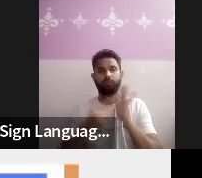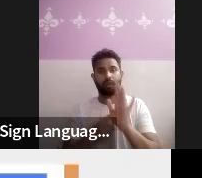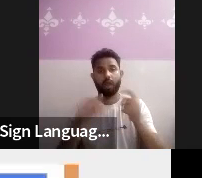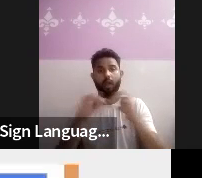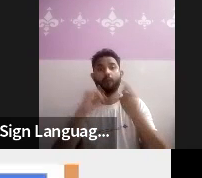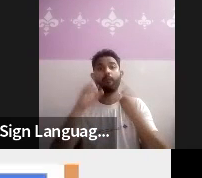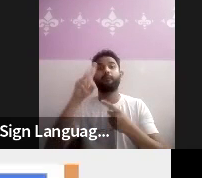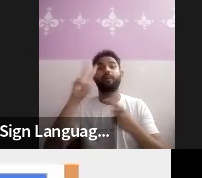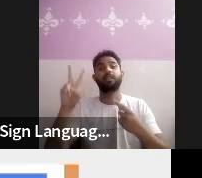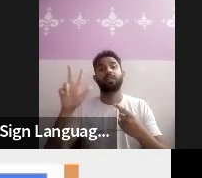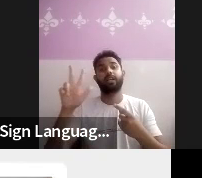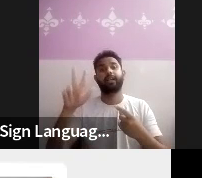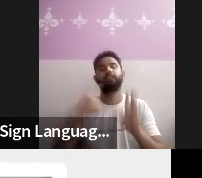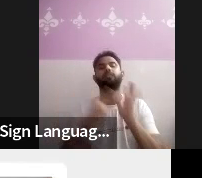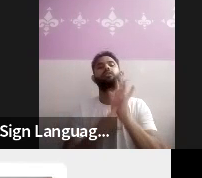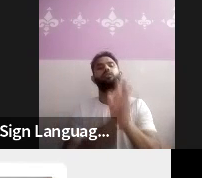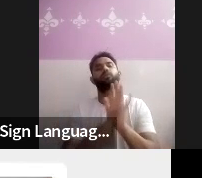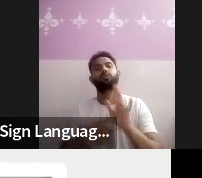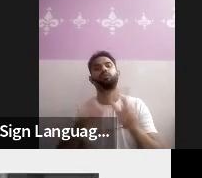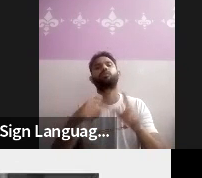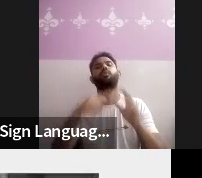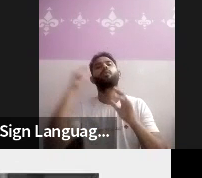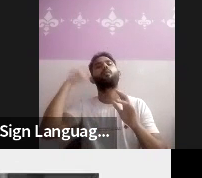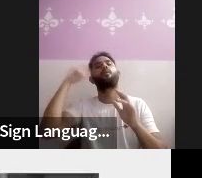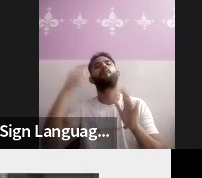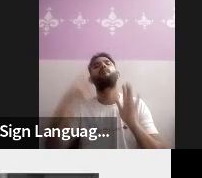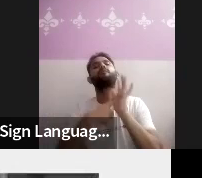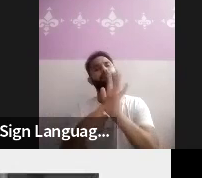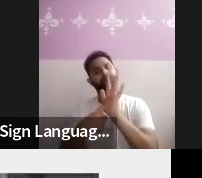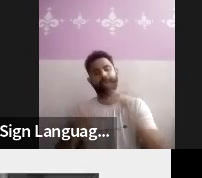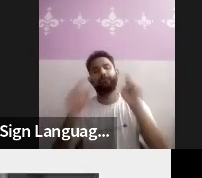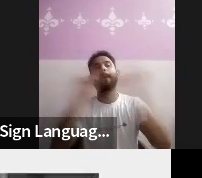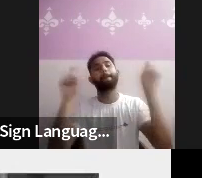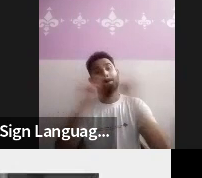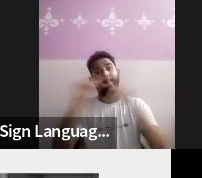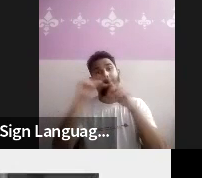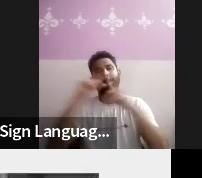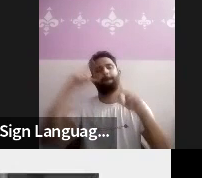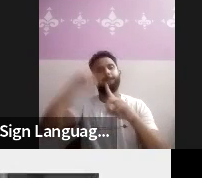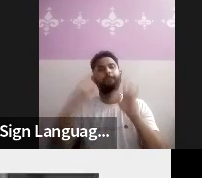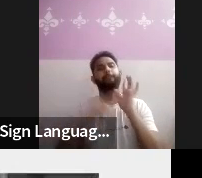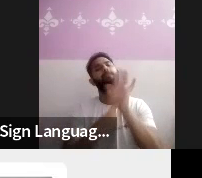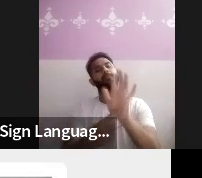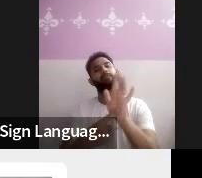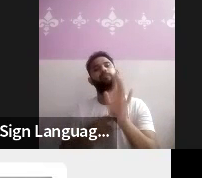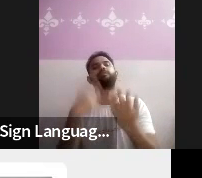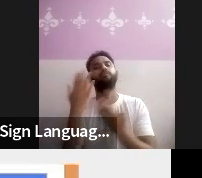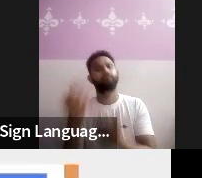what would be forwarded. That would be the complaint that would be forwarded to the respondents, to the